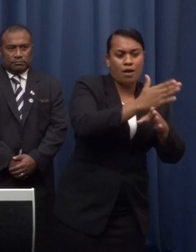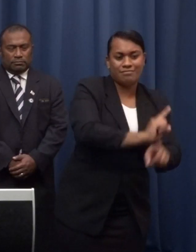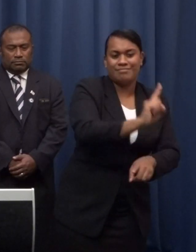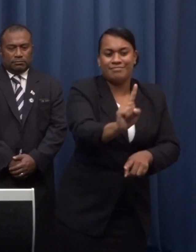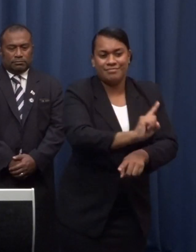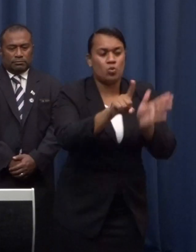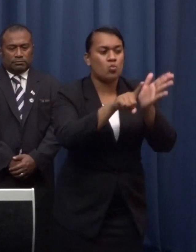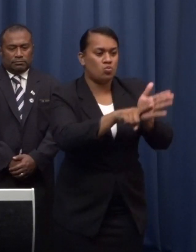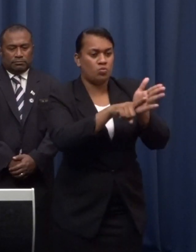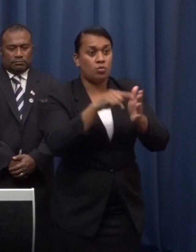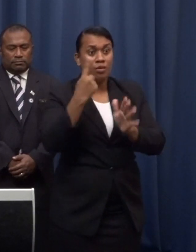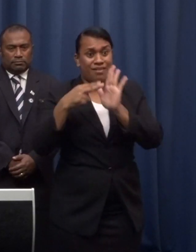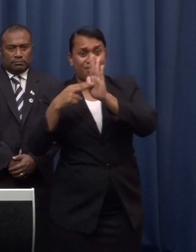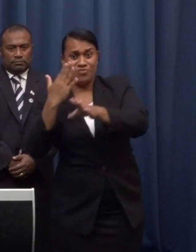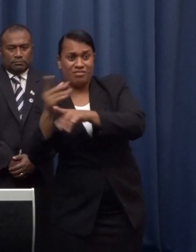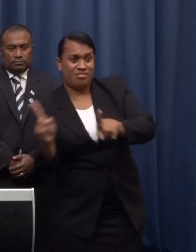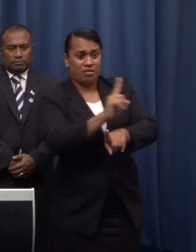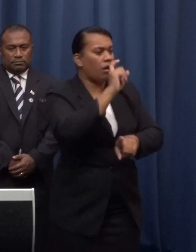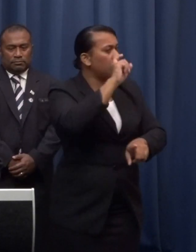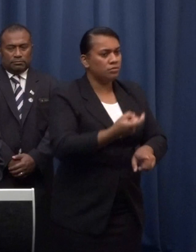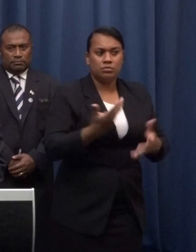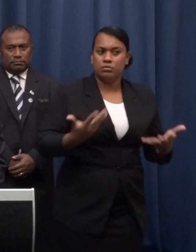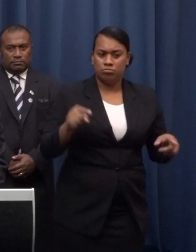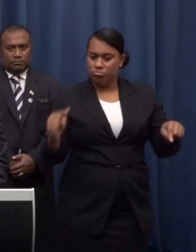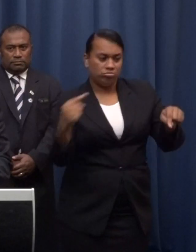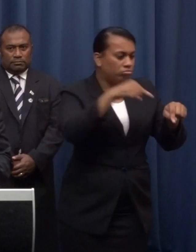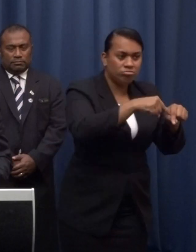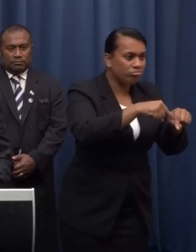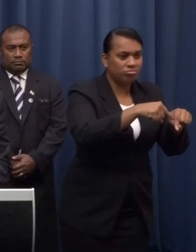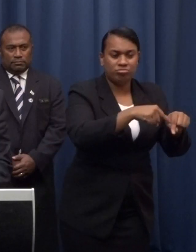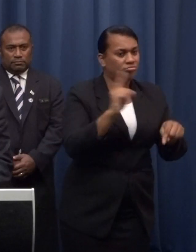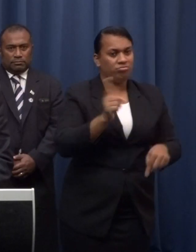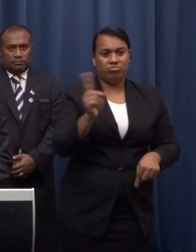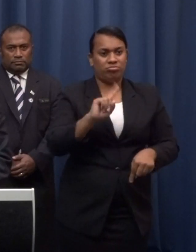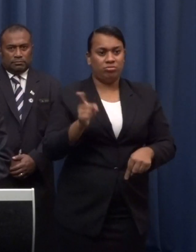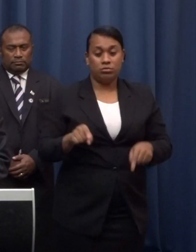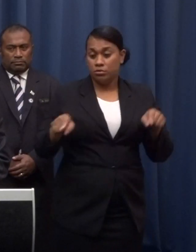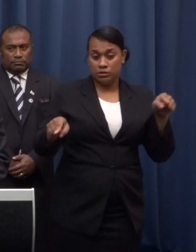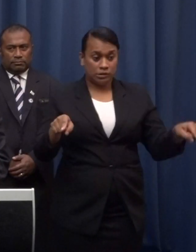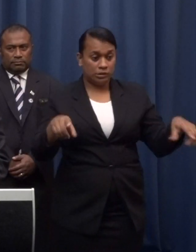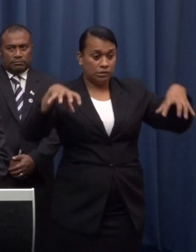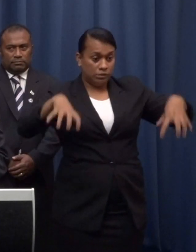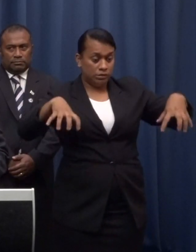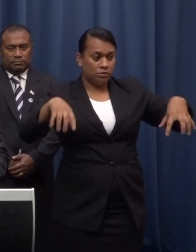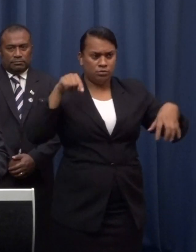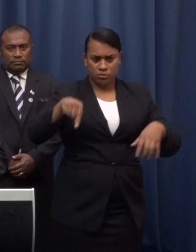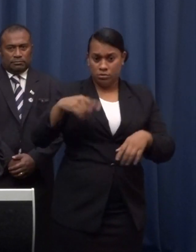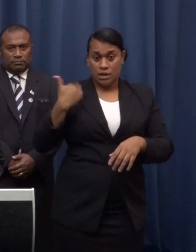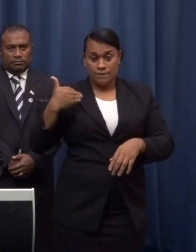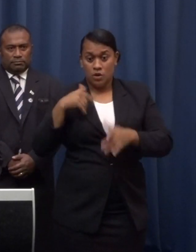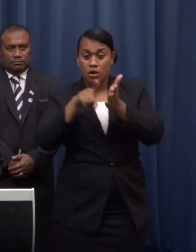Authority of Fiji, Nandi branch. There are, of course, not all companies that operate in Lautoka have branches